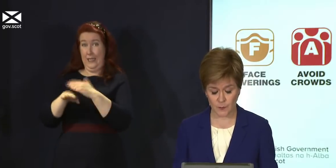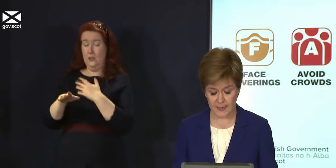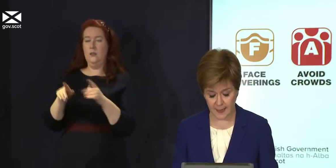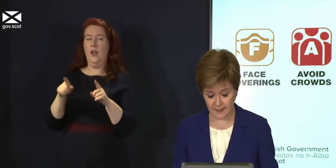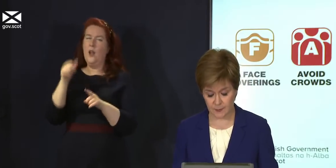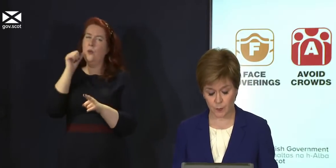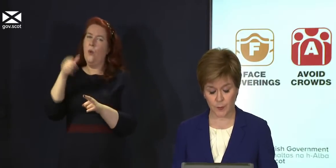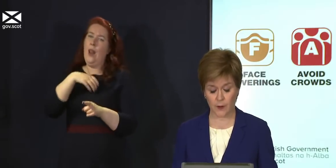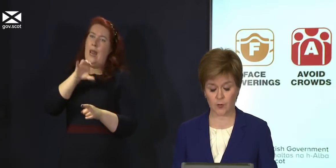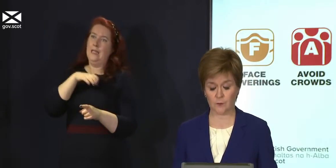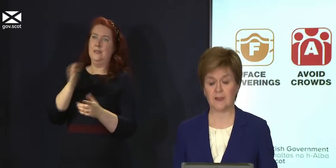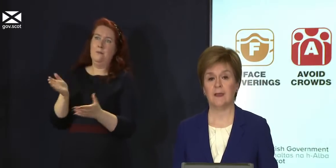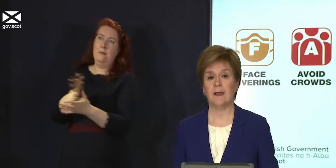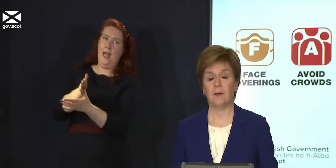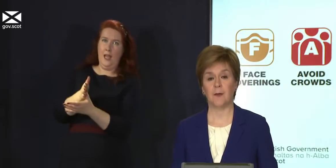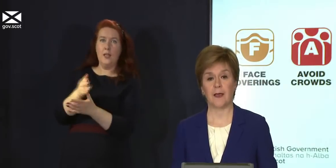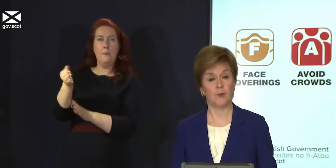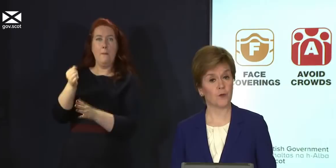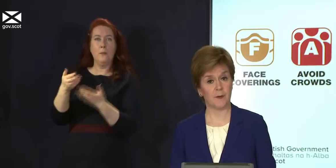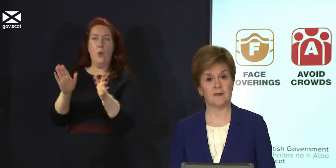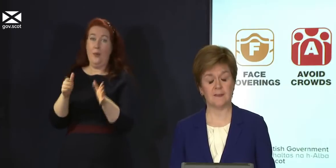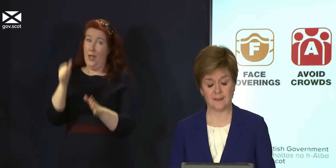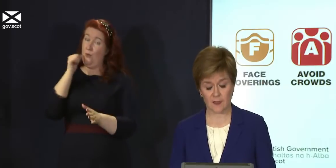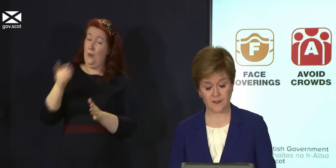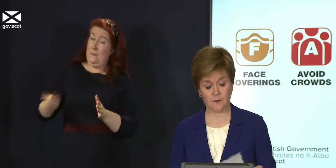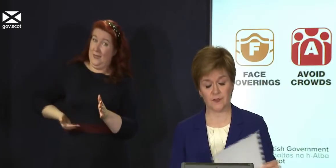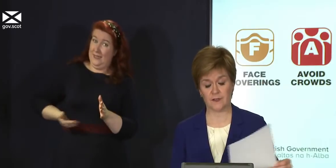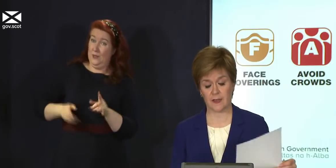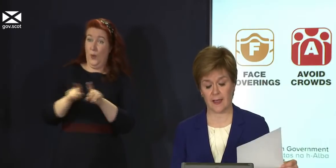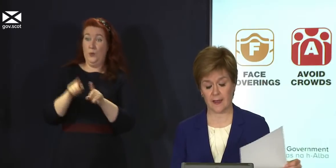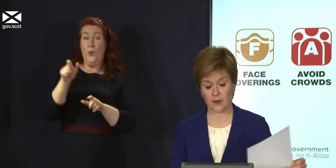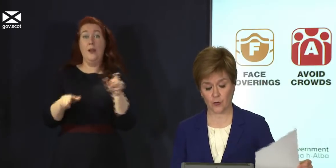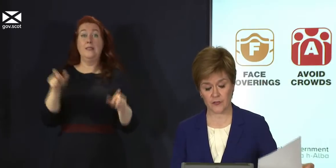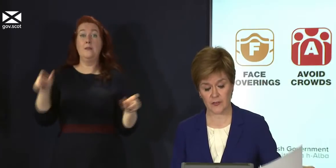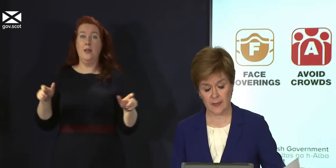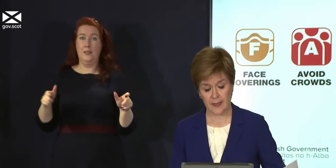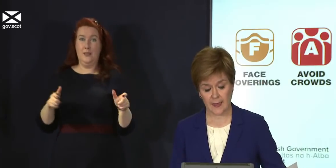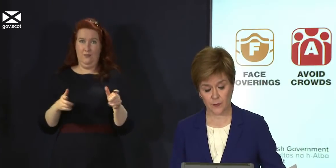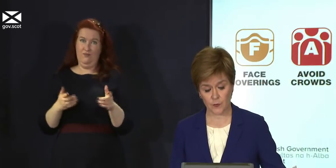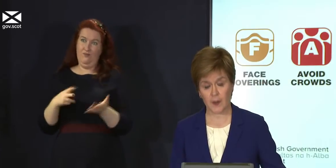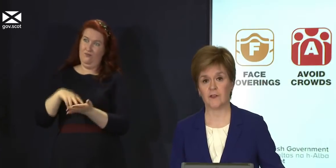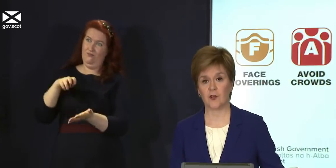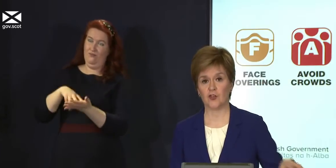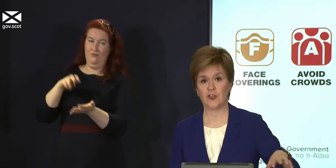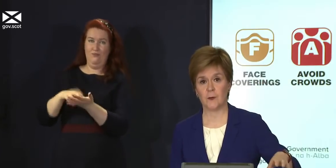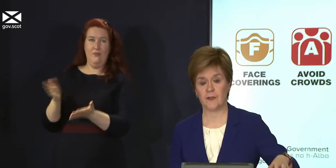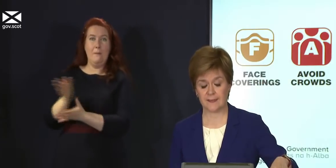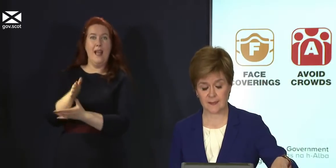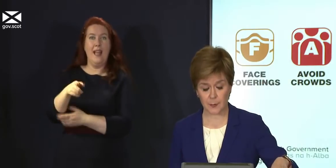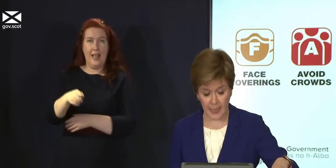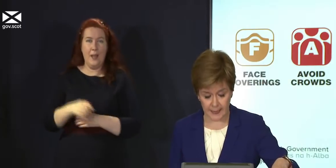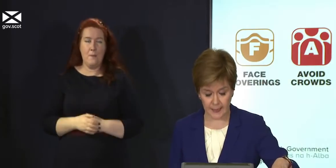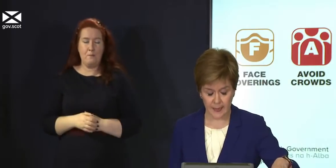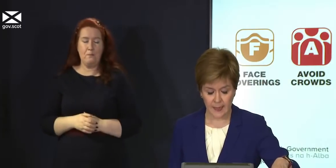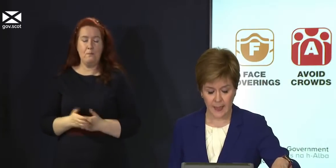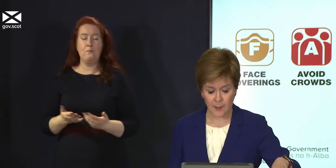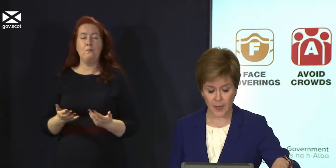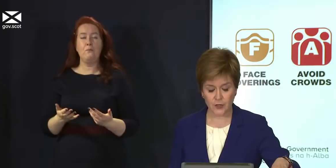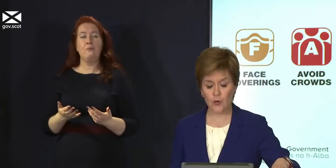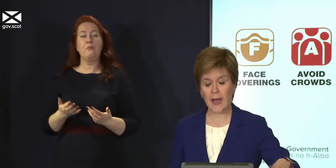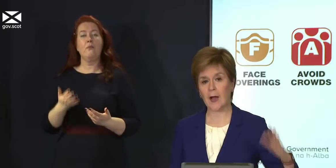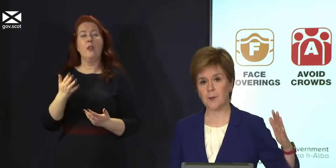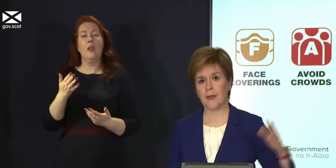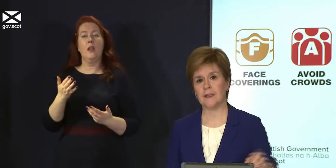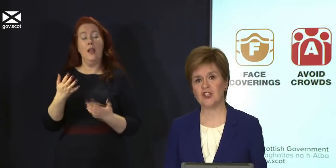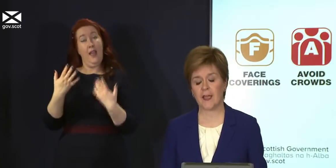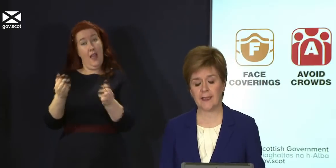indoor hospitality will be welcomed by both businesses and customers across those parts of the country where that is applying. A